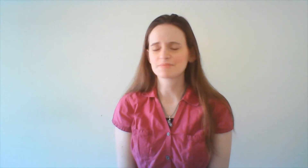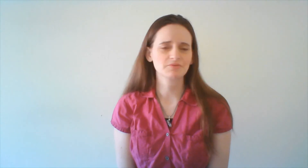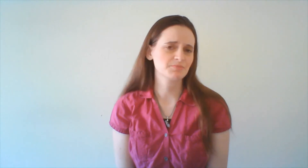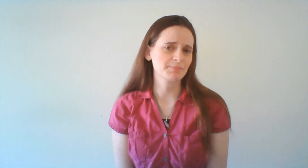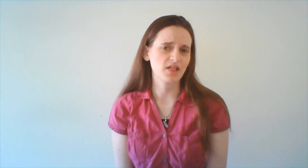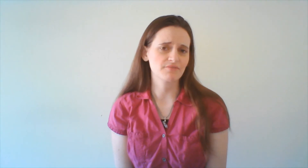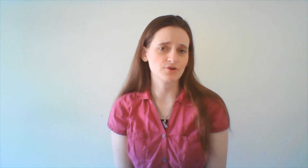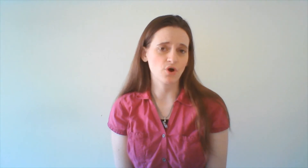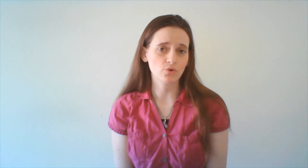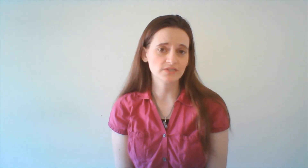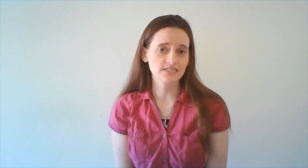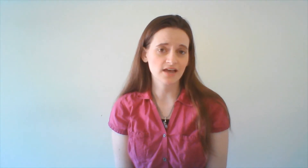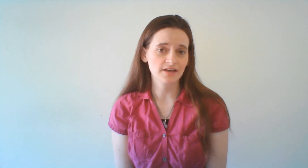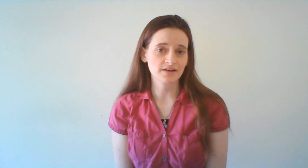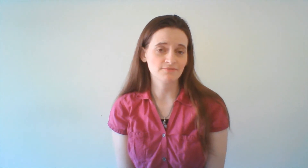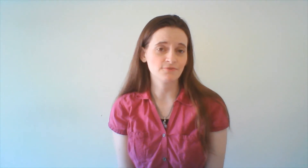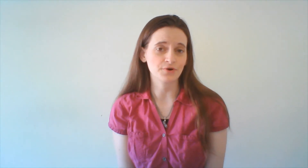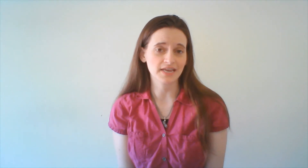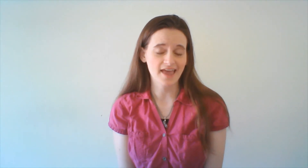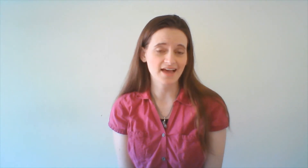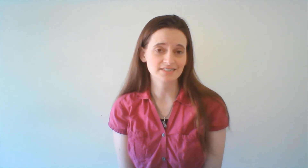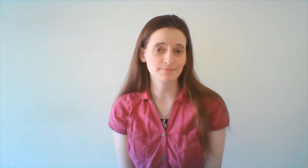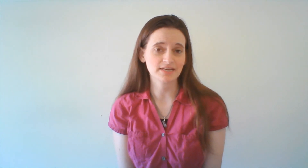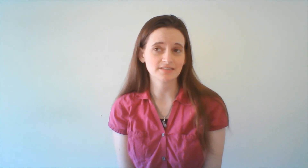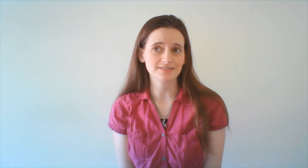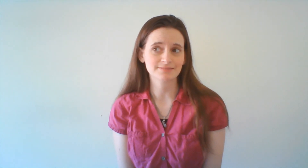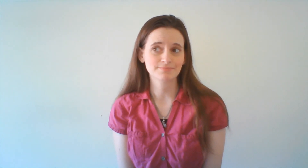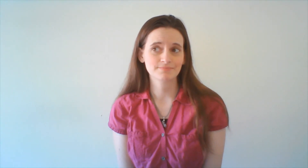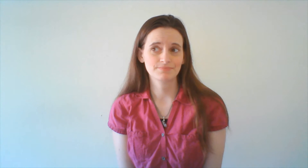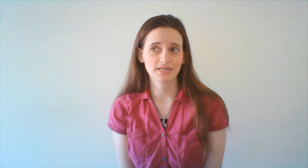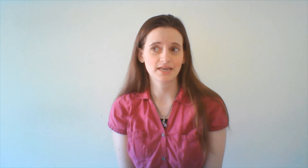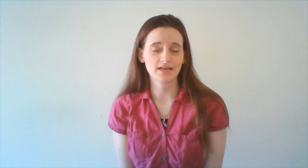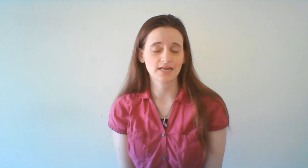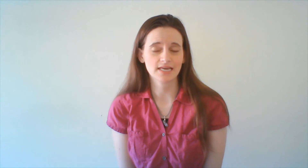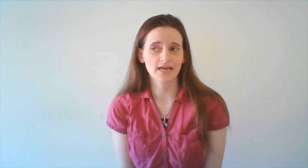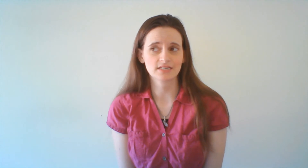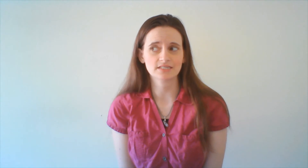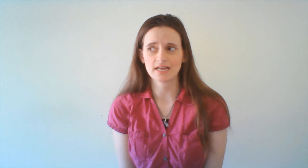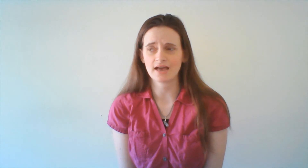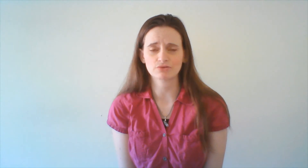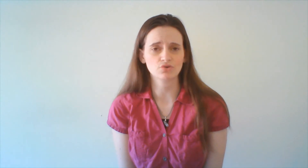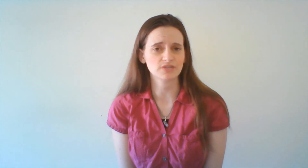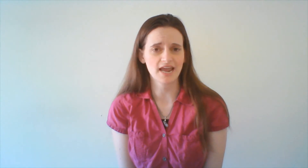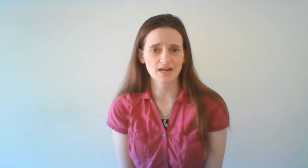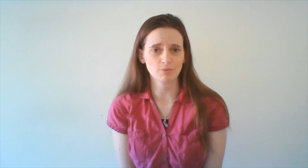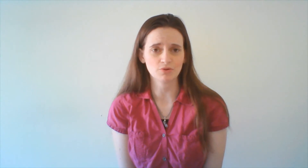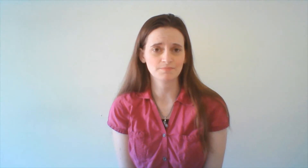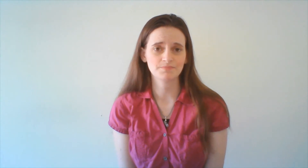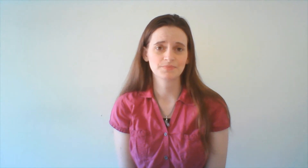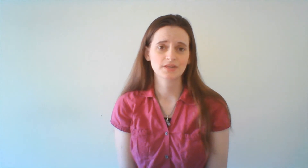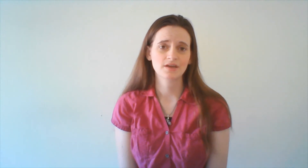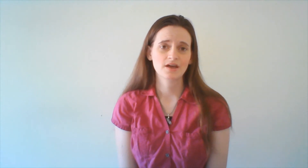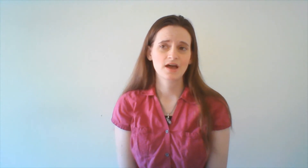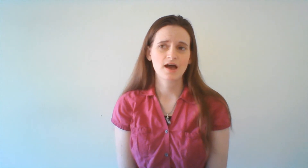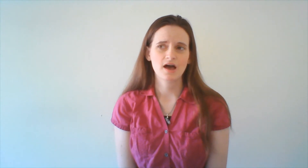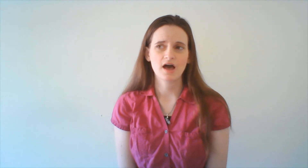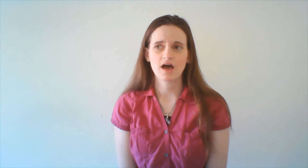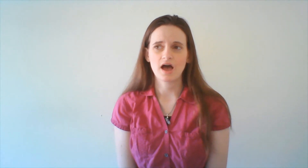Sometimes people have their own sign for cat because, again, a cat is a household animal. I